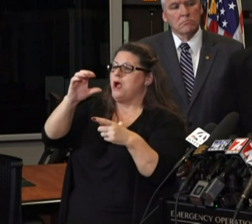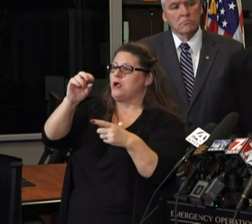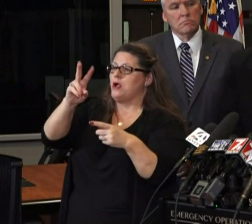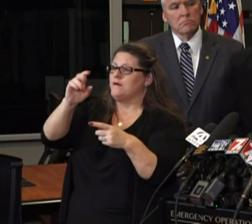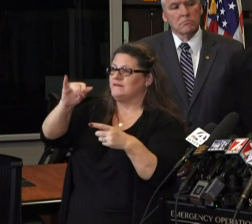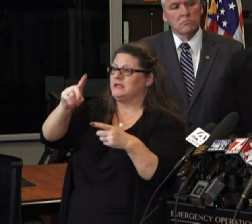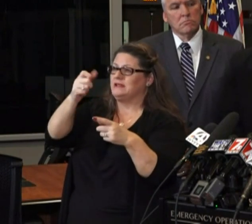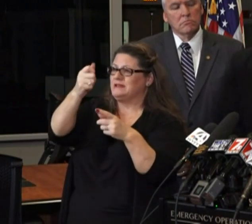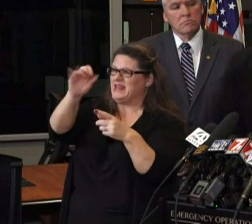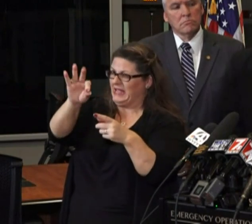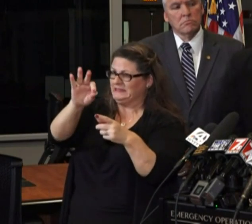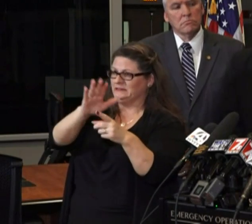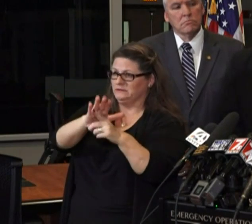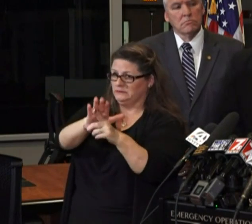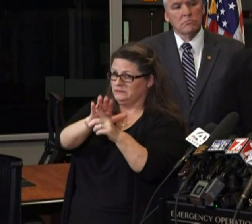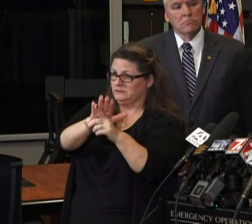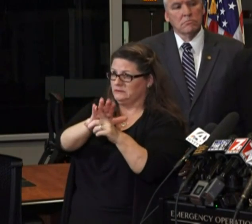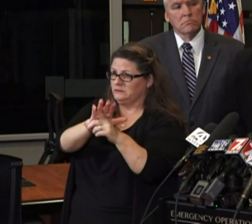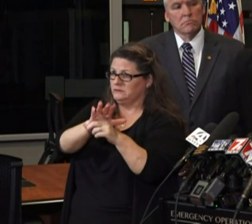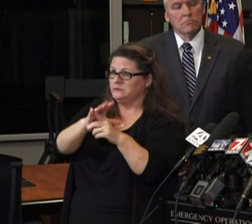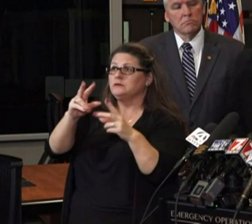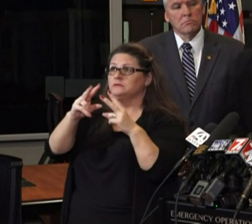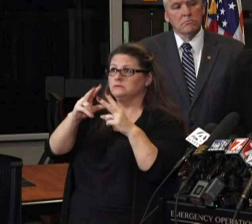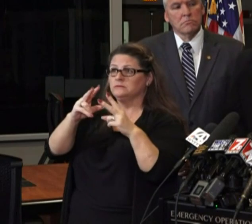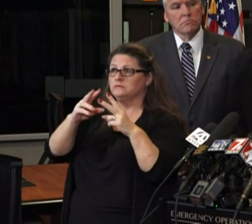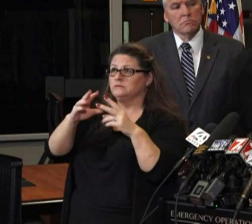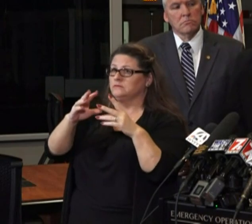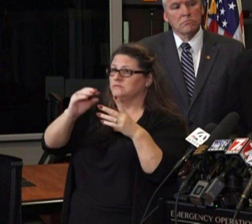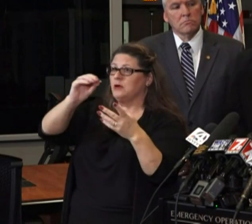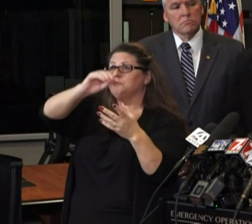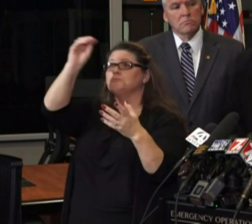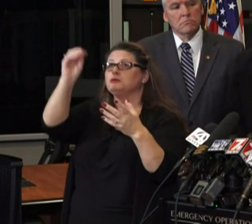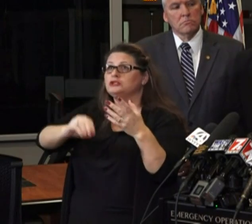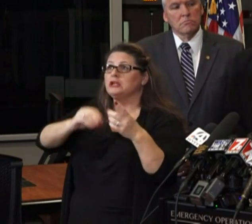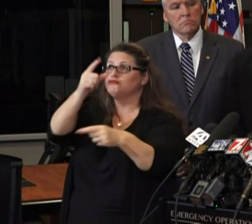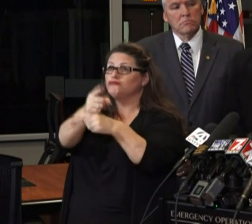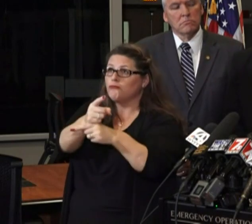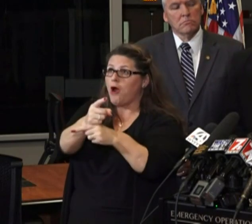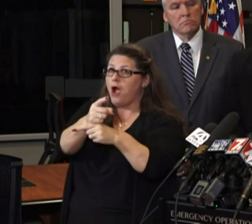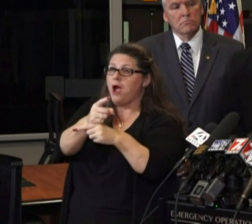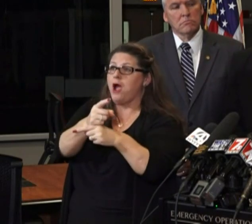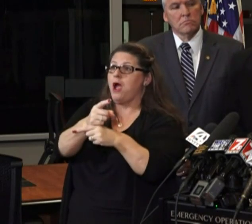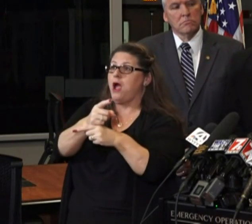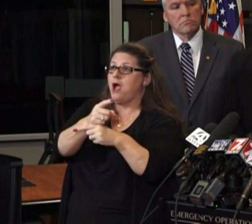believe it's a highly reliable test. So no number? You can't give me a number?